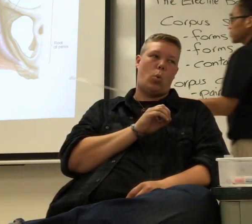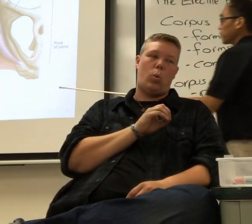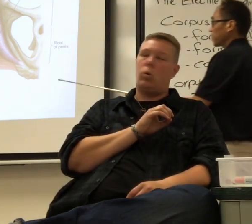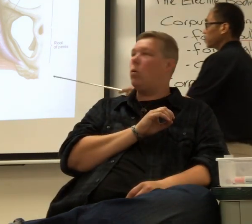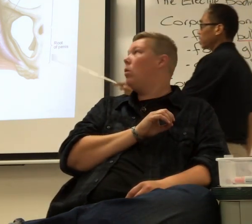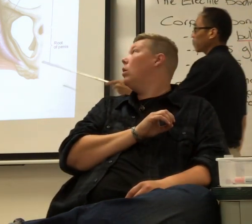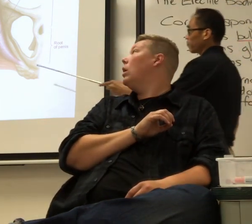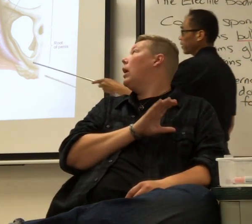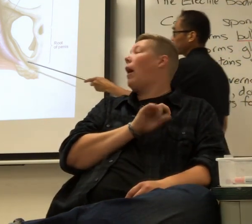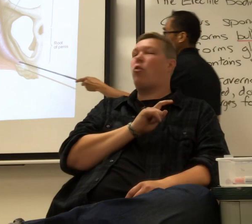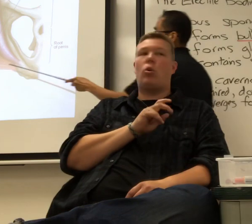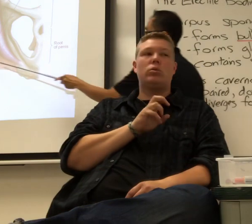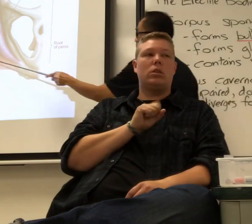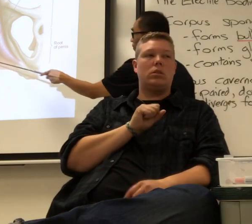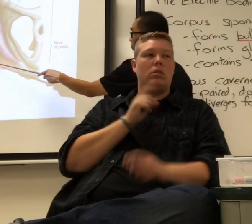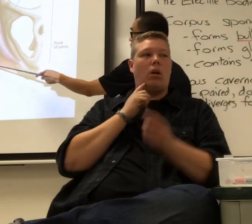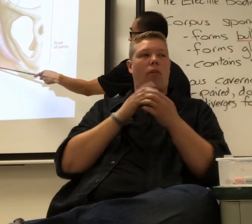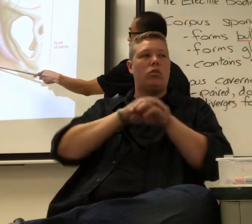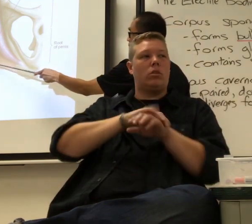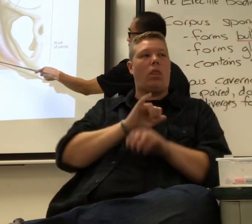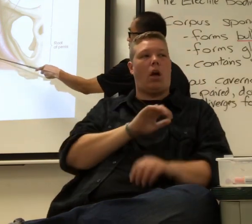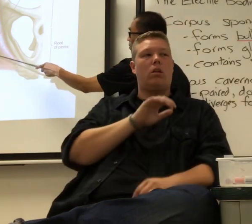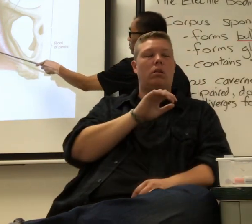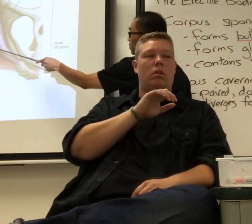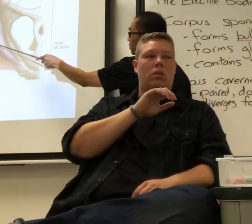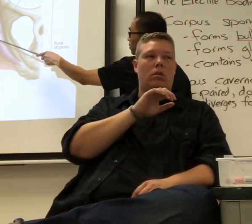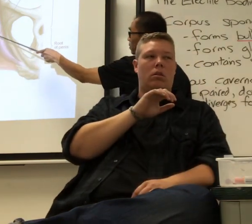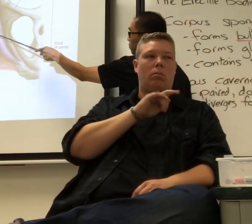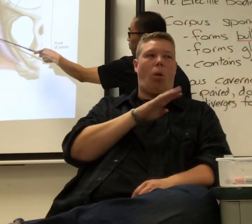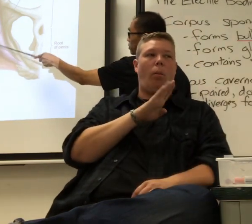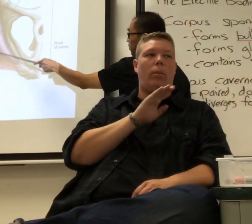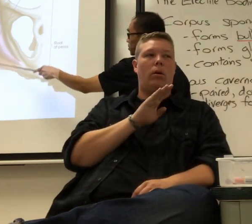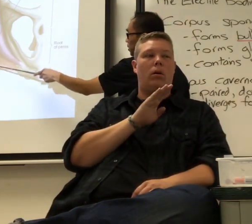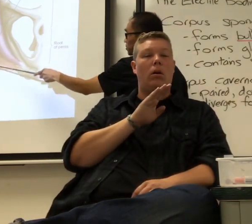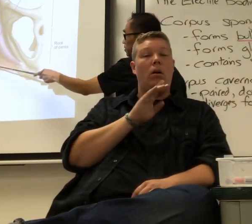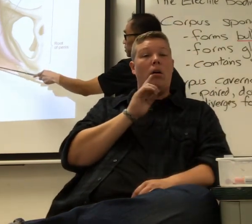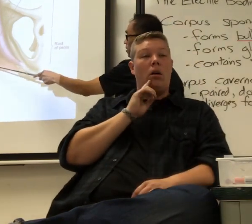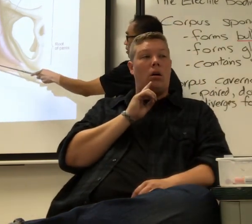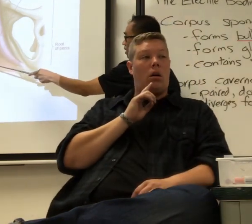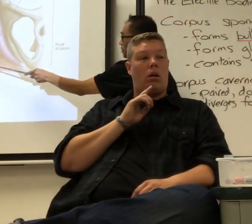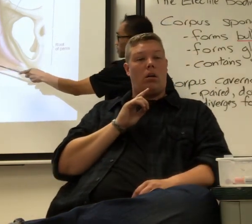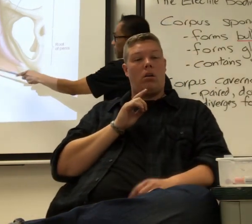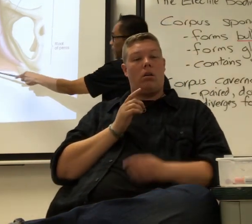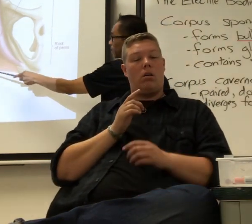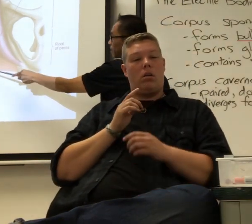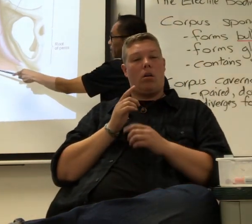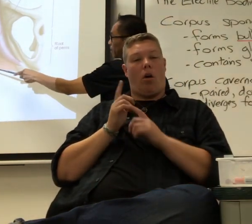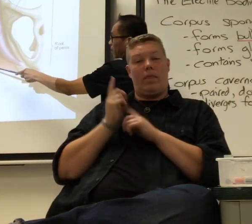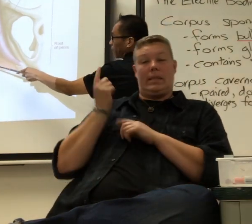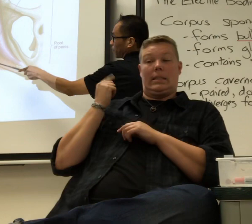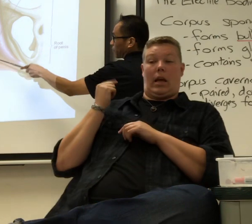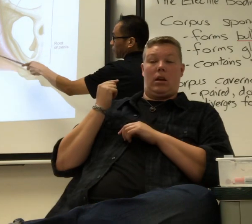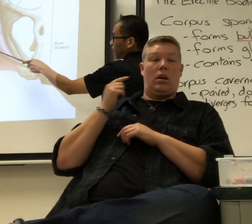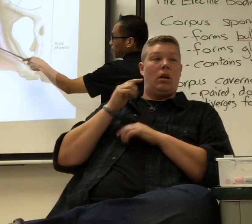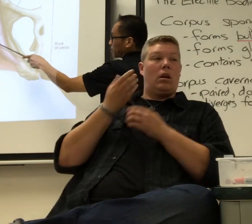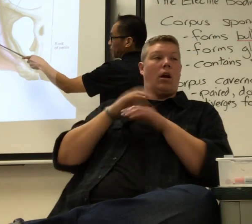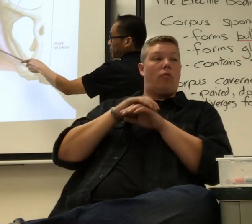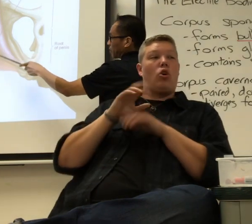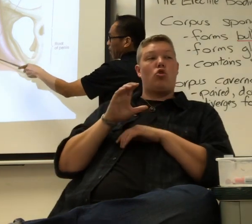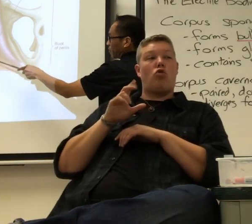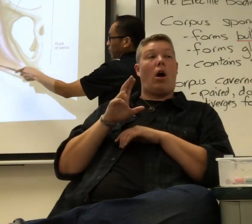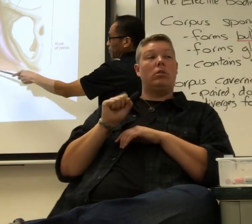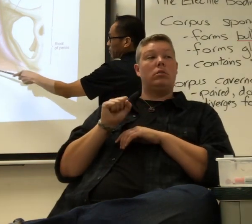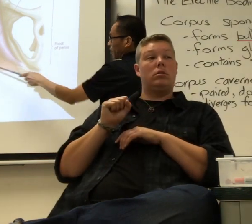This muscle here covering only the root, bulbul spongiosus. On this side, covering the